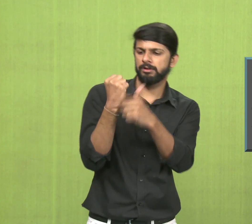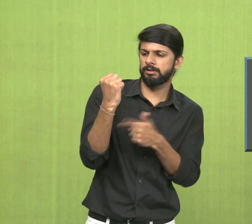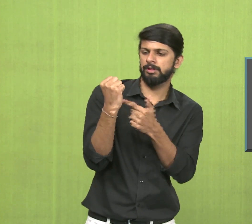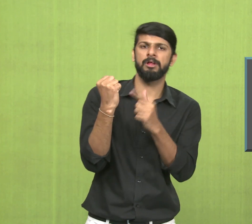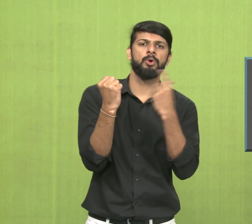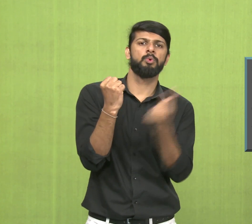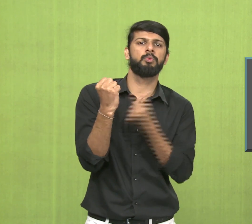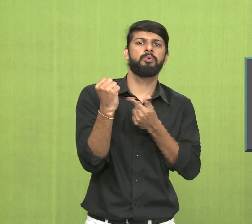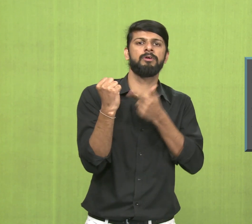blocks.